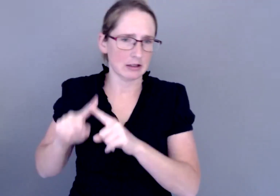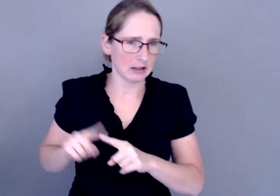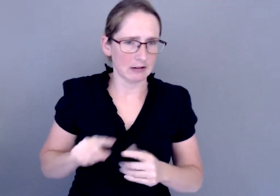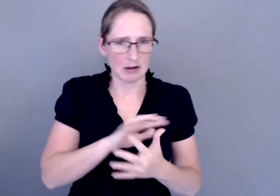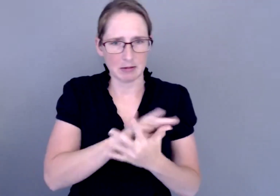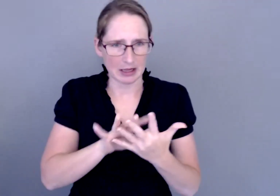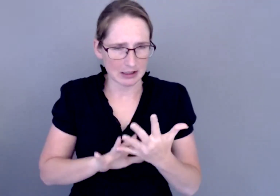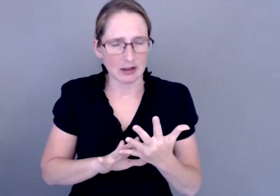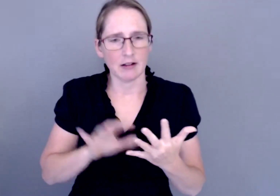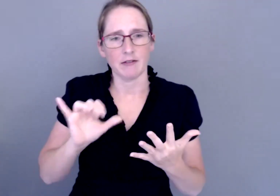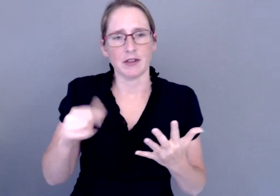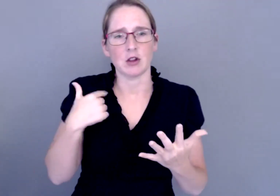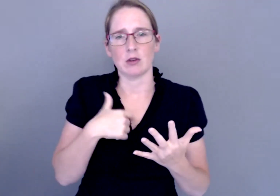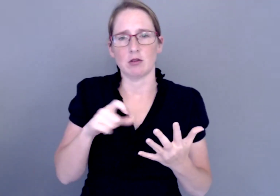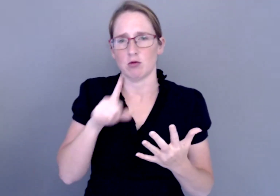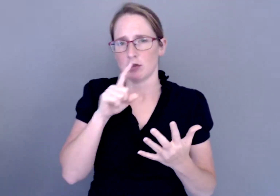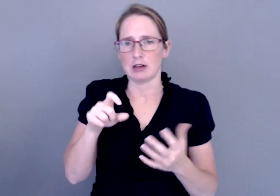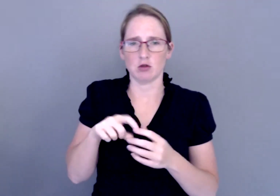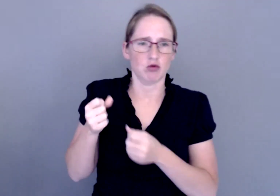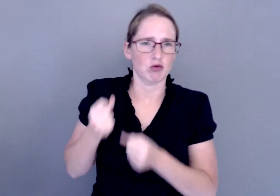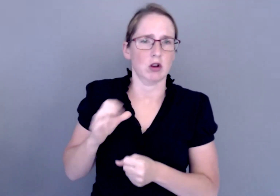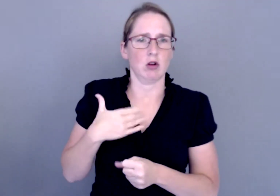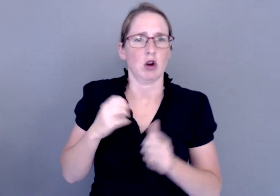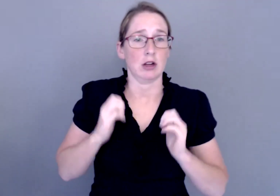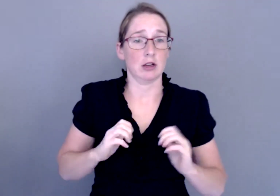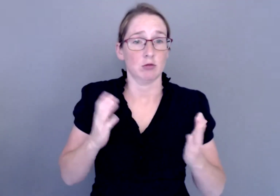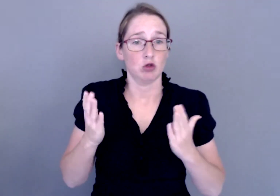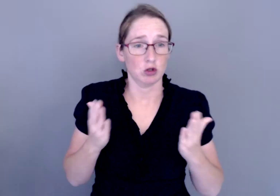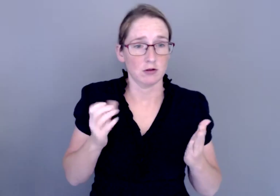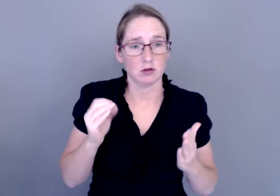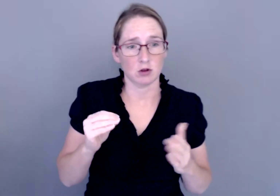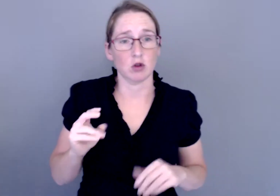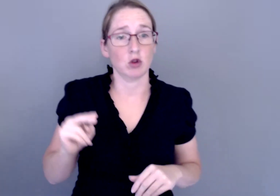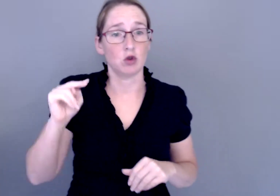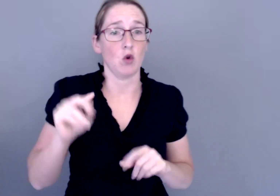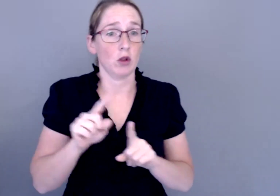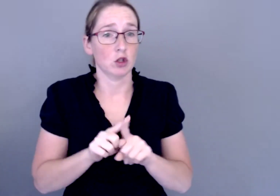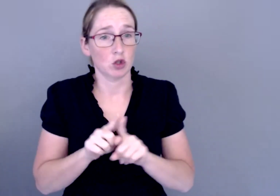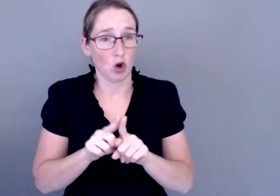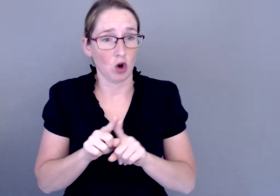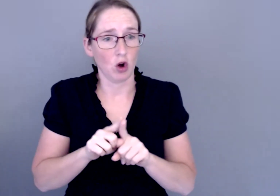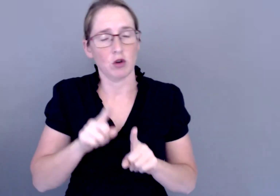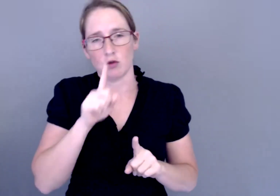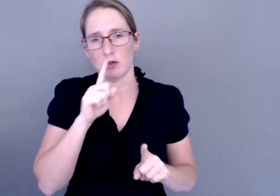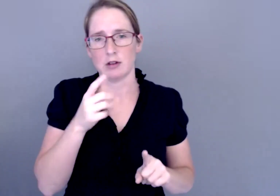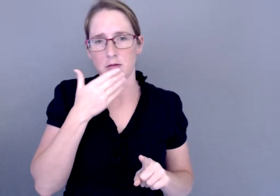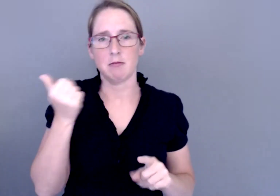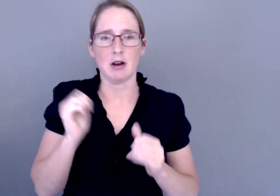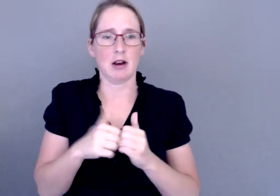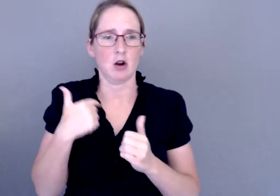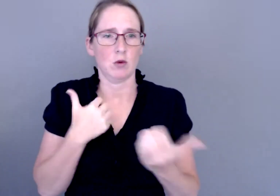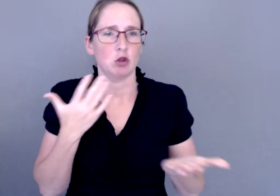places that we need to strengthen our customer service. And so our North Star is to be better at how we